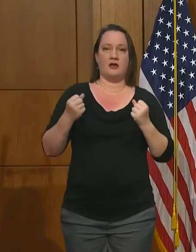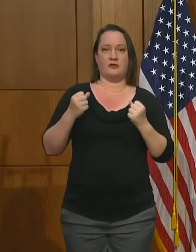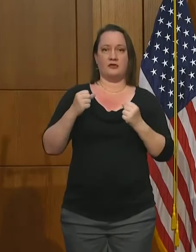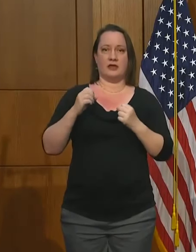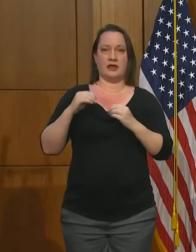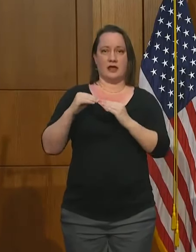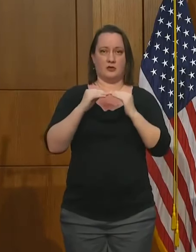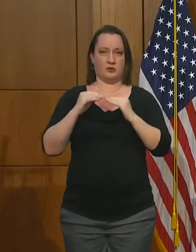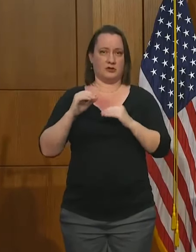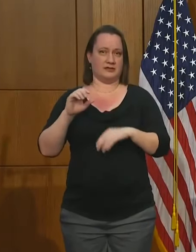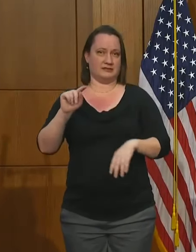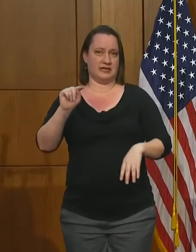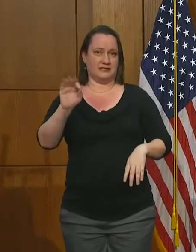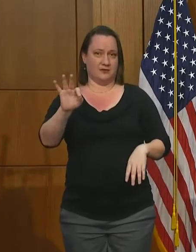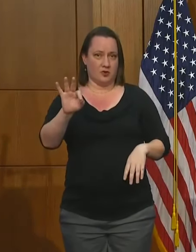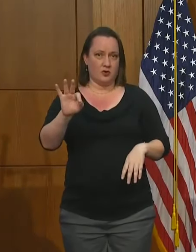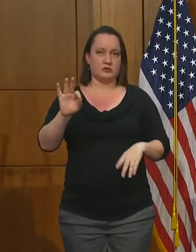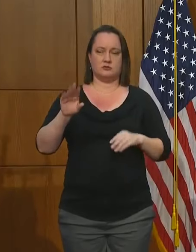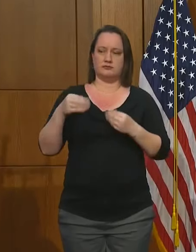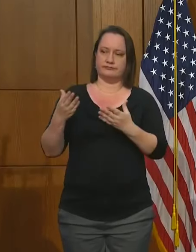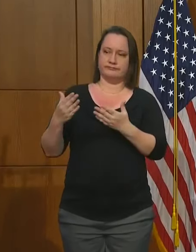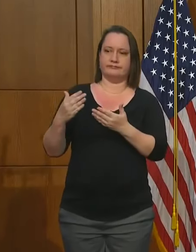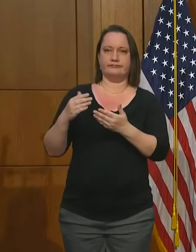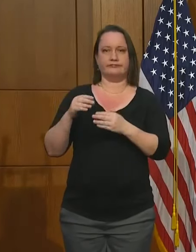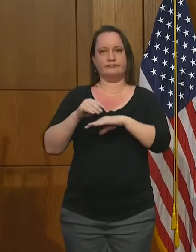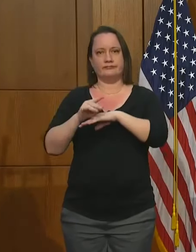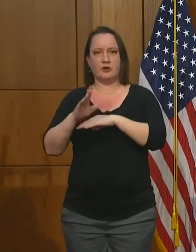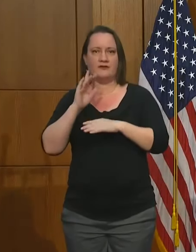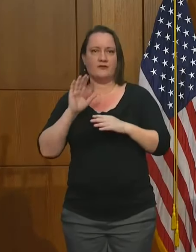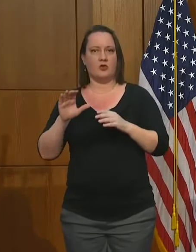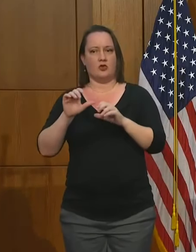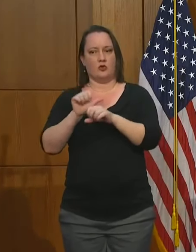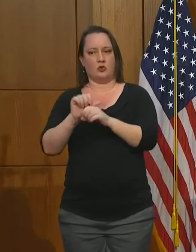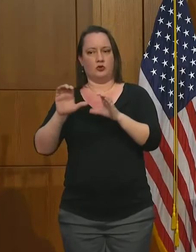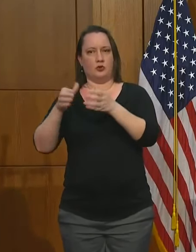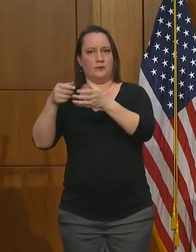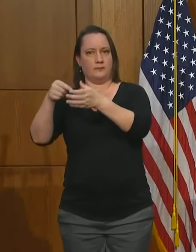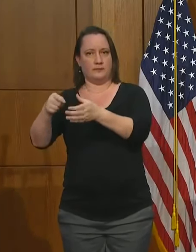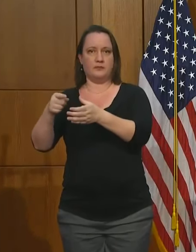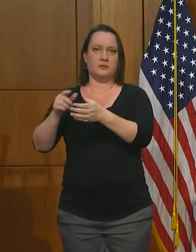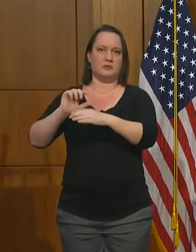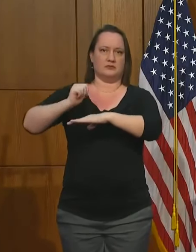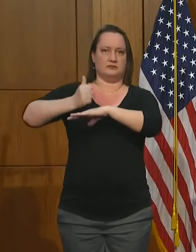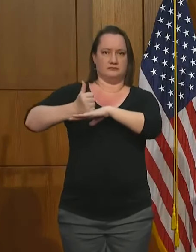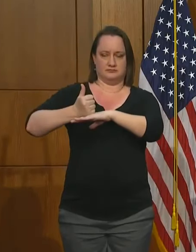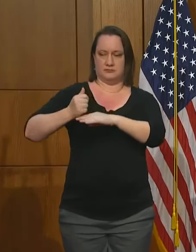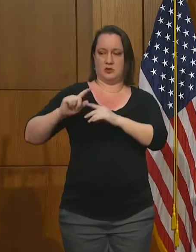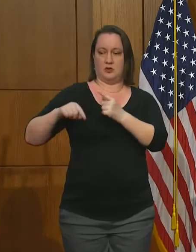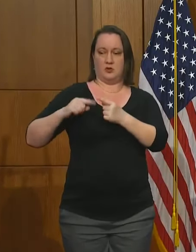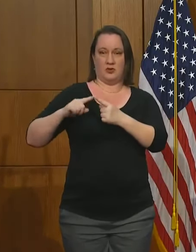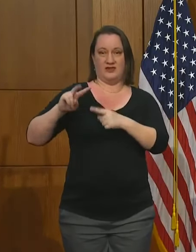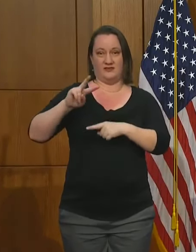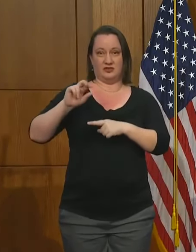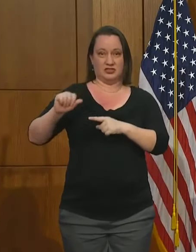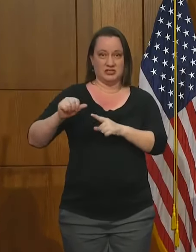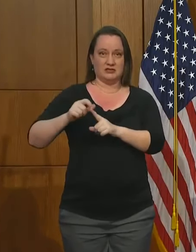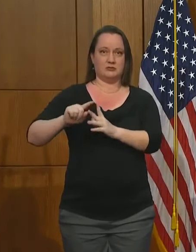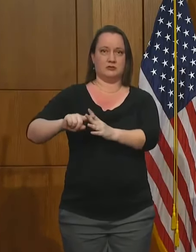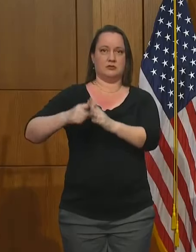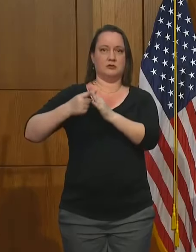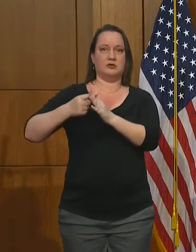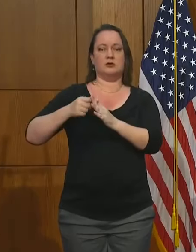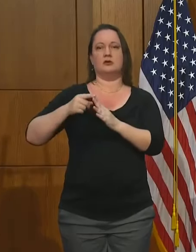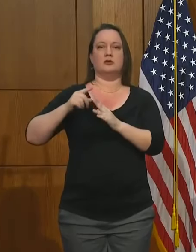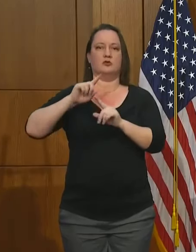Unified Command Health Equity Working Group, which was proactively established at the onset of Virginia's